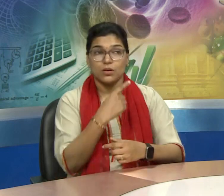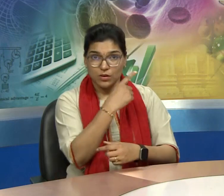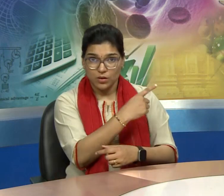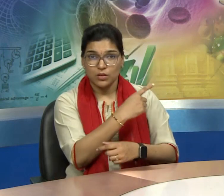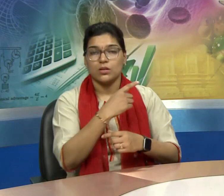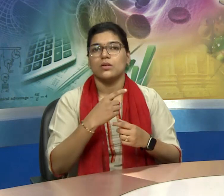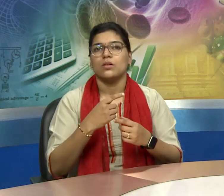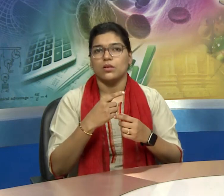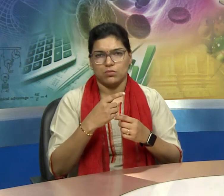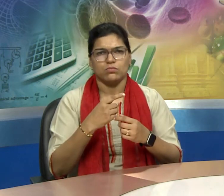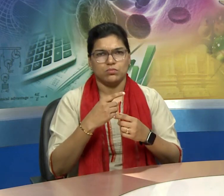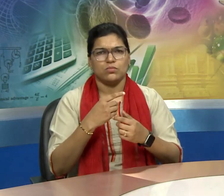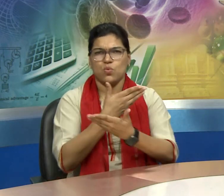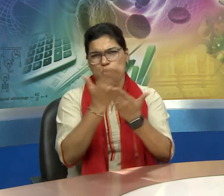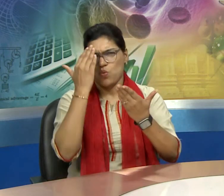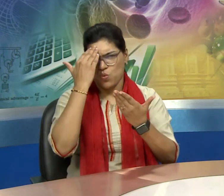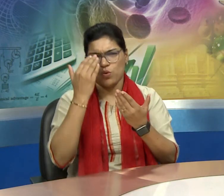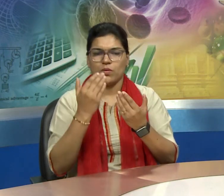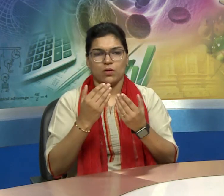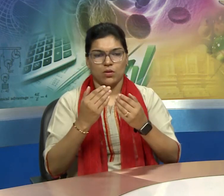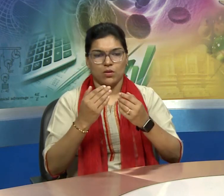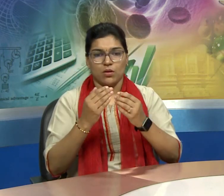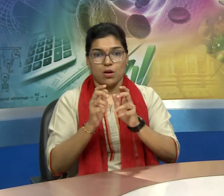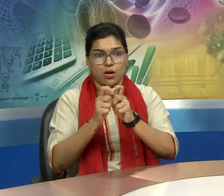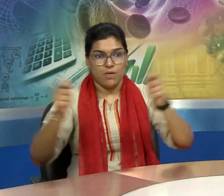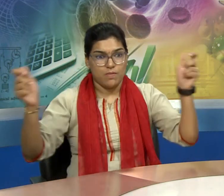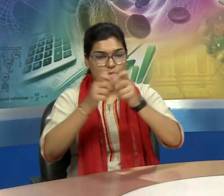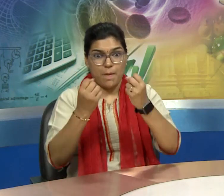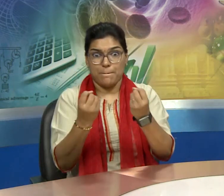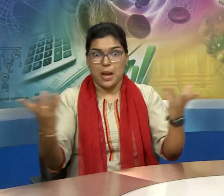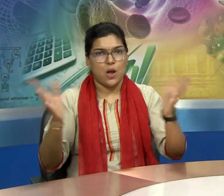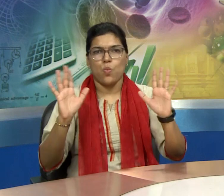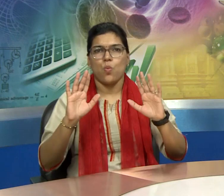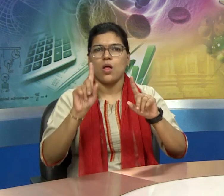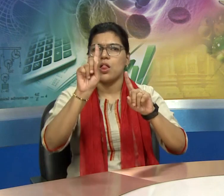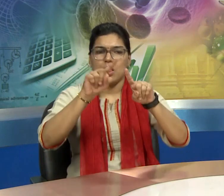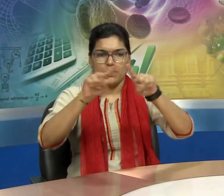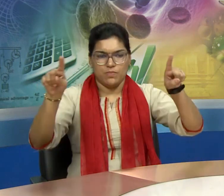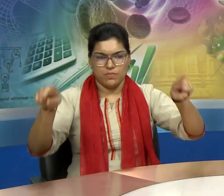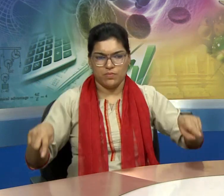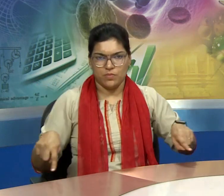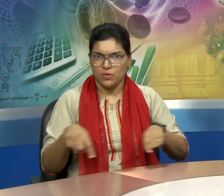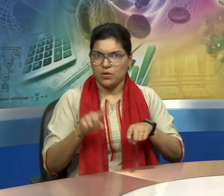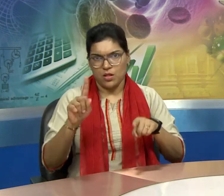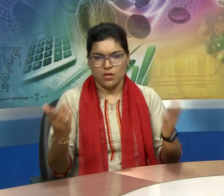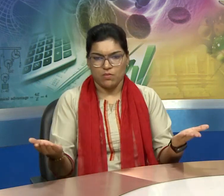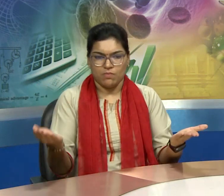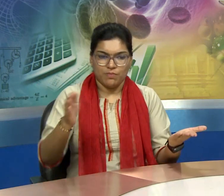This word is pamphlet. You all must have seen different kinds of pamphlets or